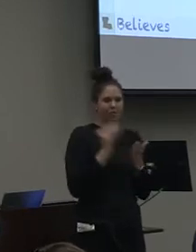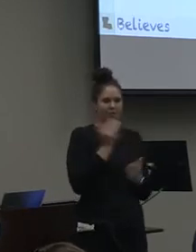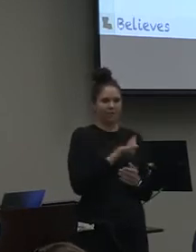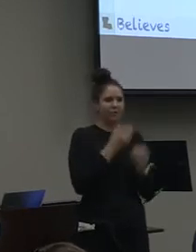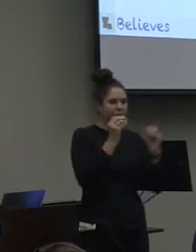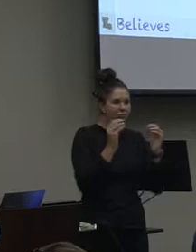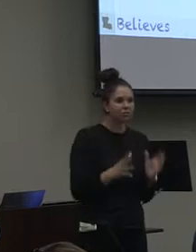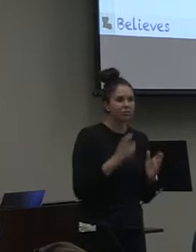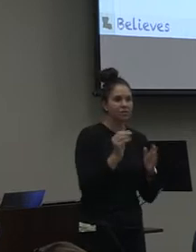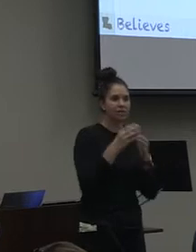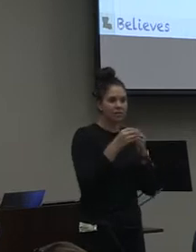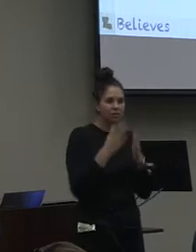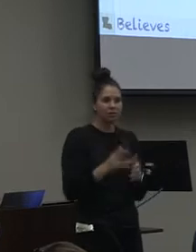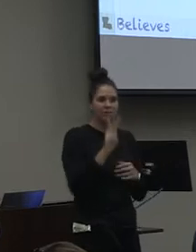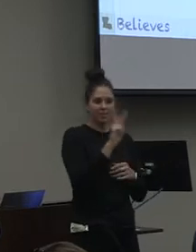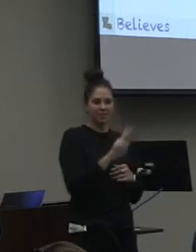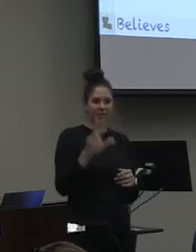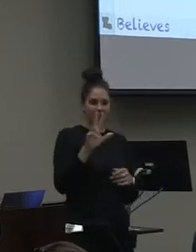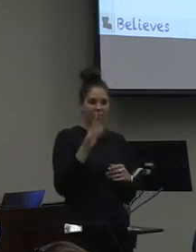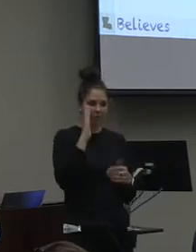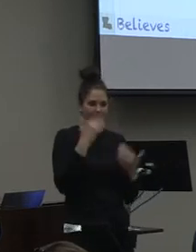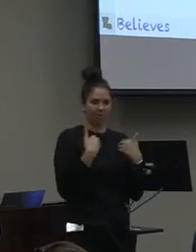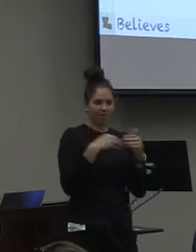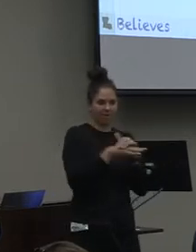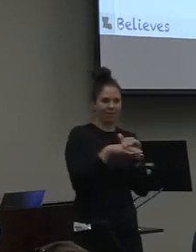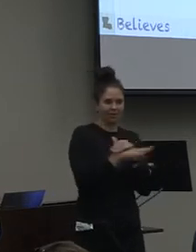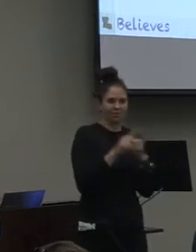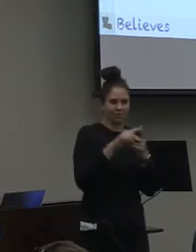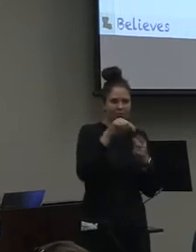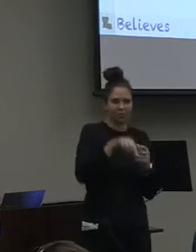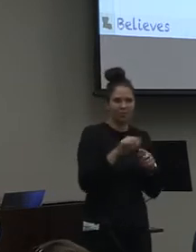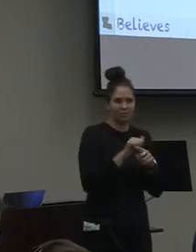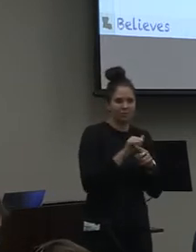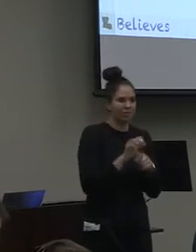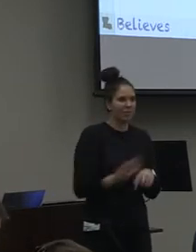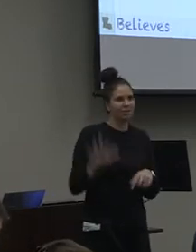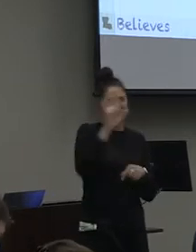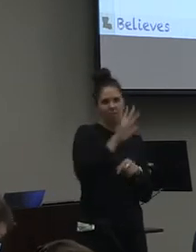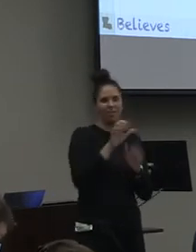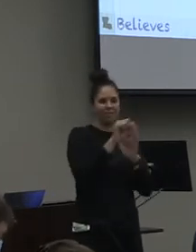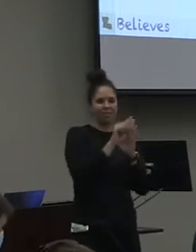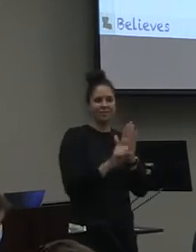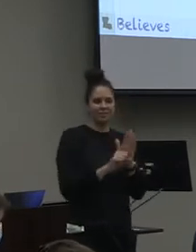and leaders K-3 will have access to this training across the state.